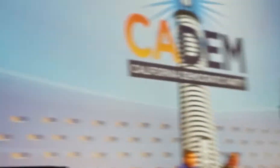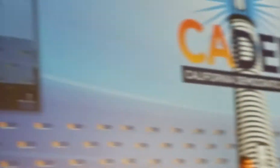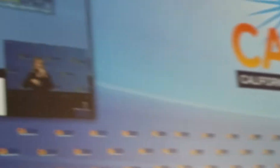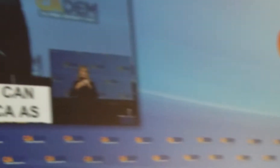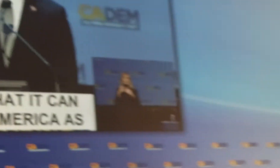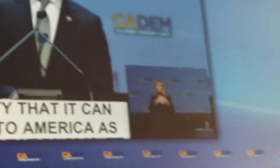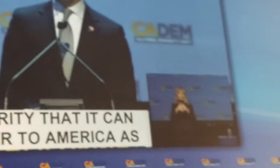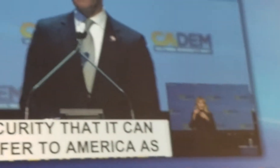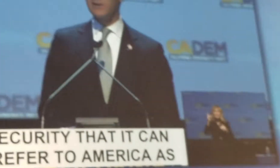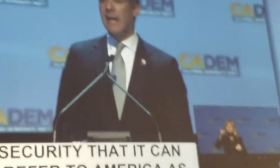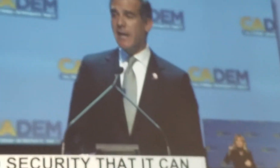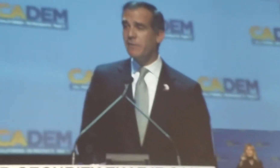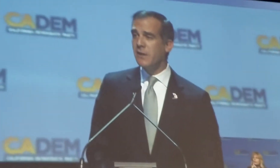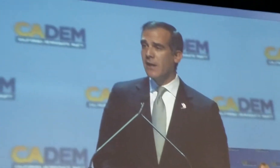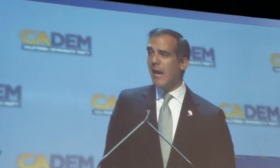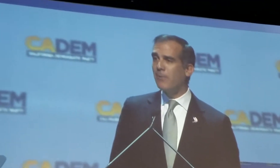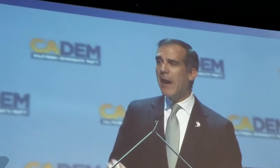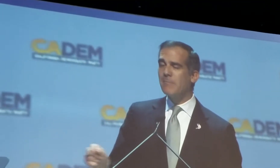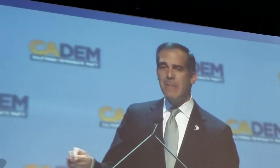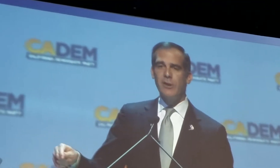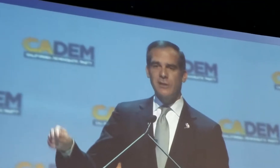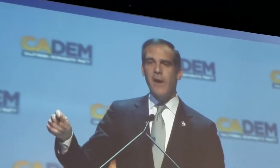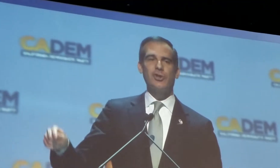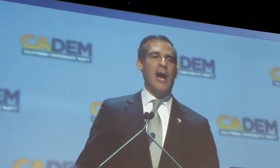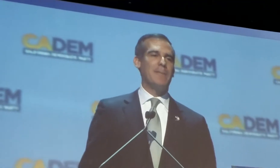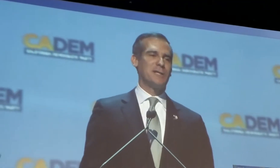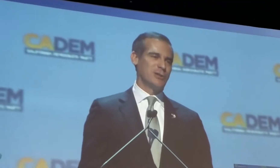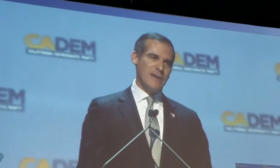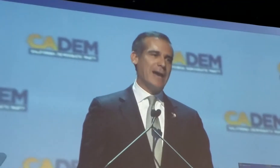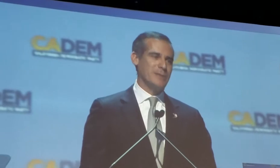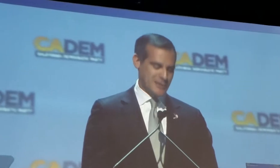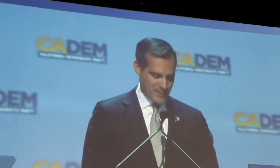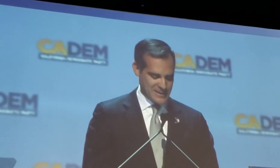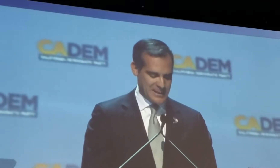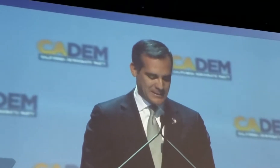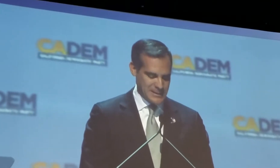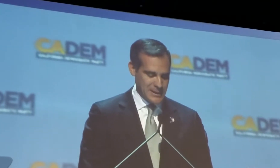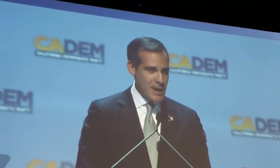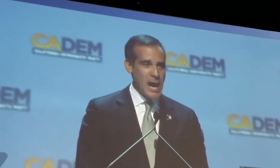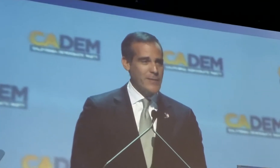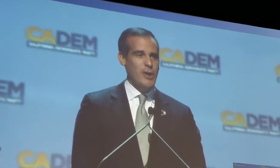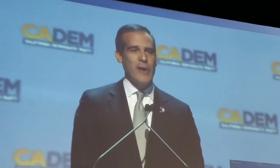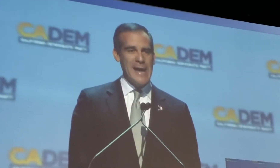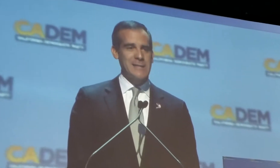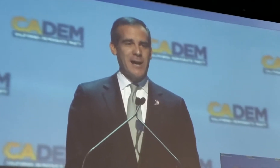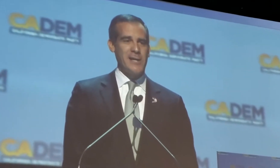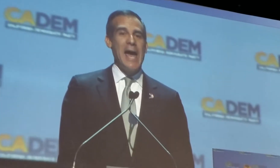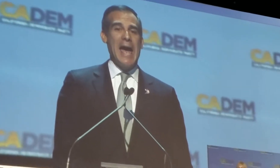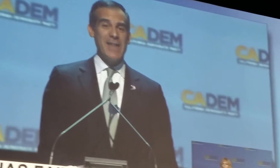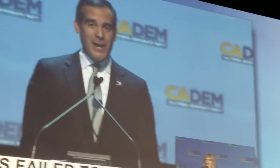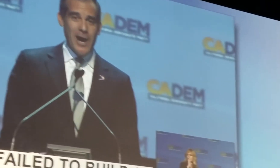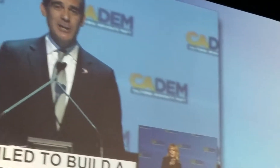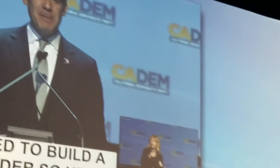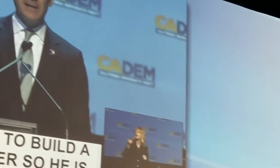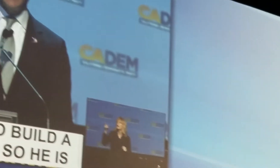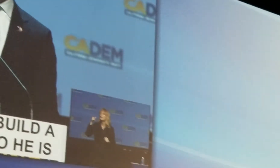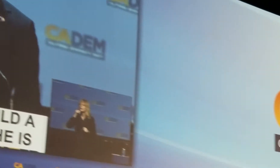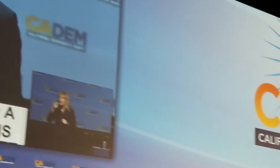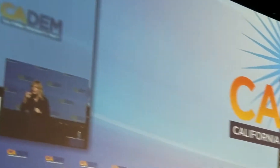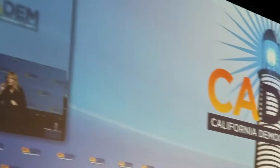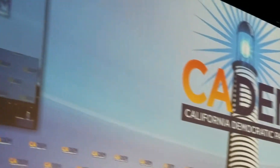the great-grandchildren of slaves and proud members of our tribes can do that, Mr. President. Not the grandson and the